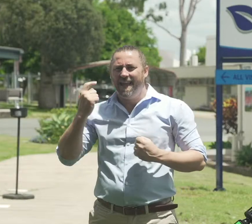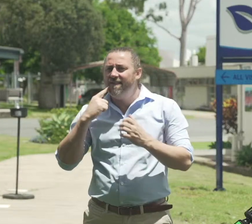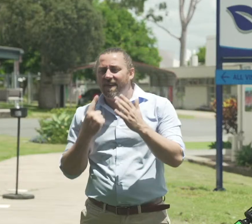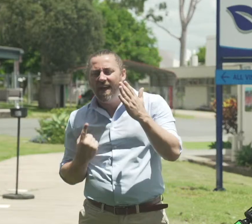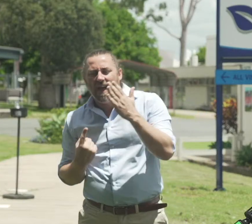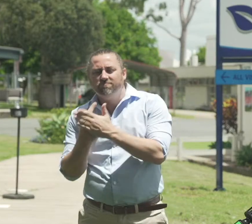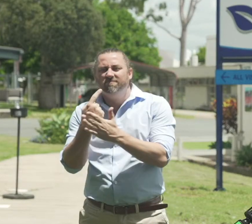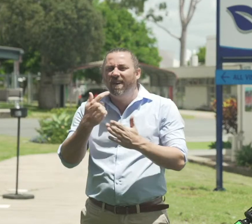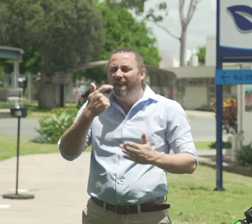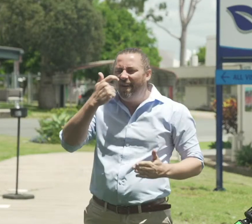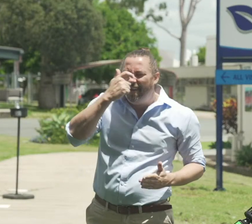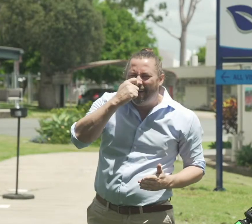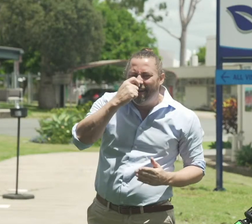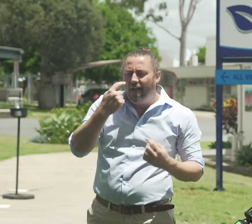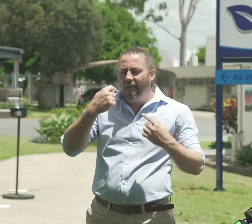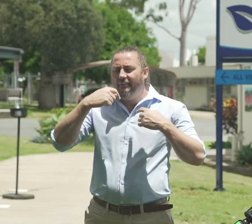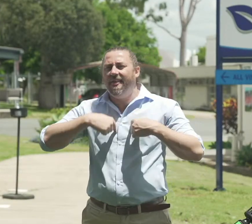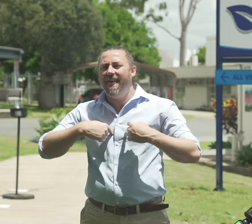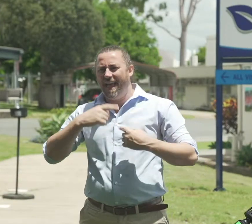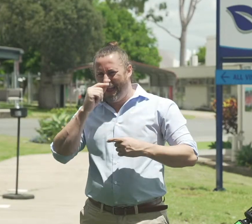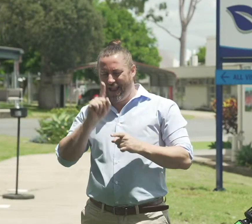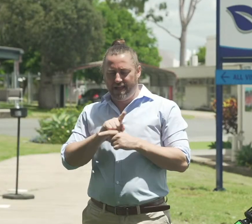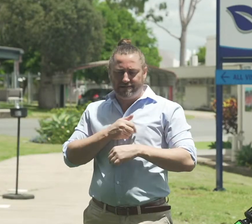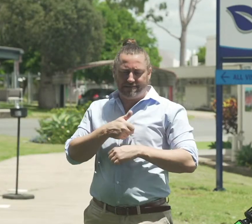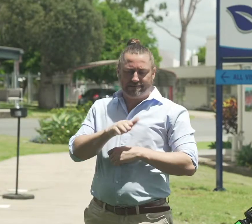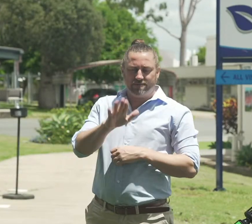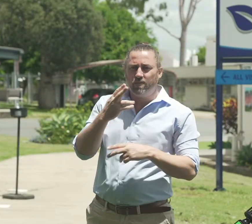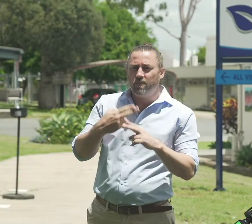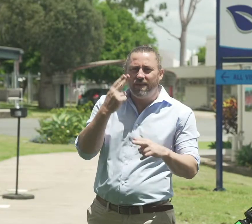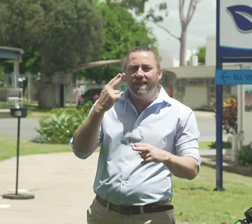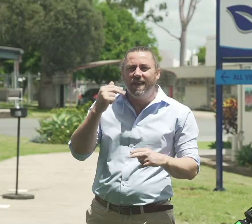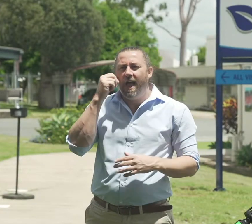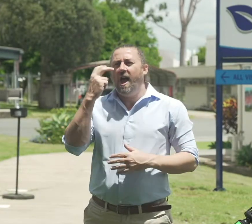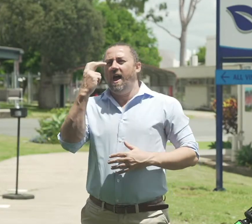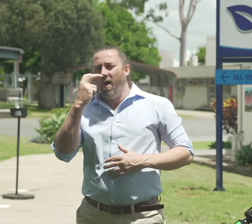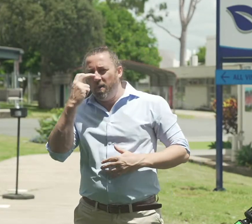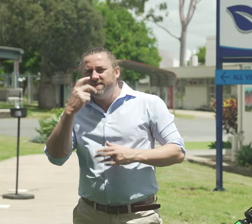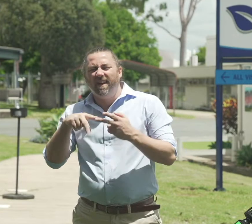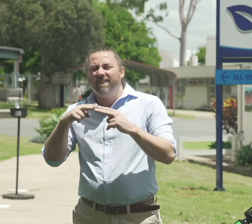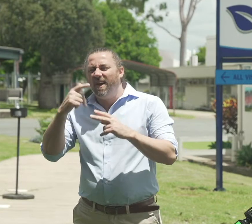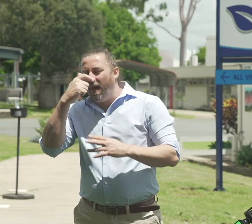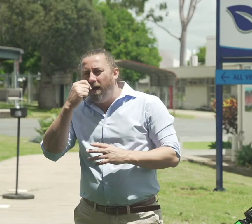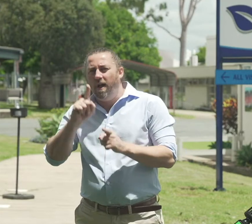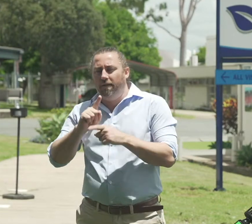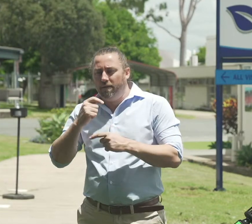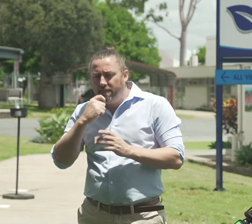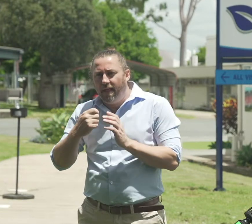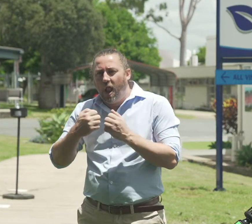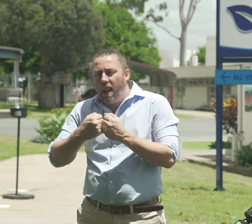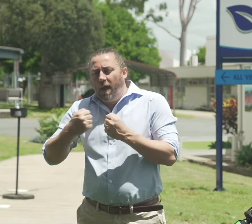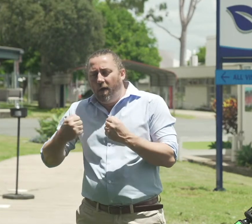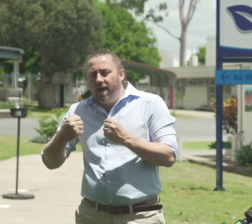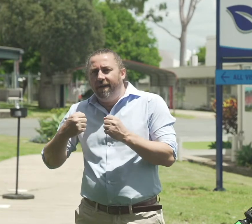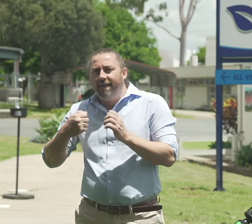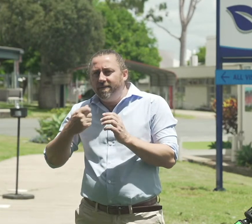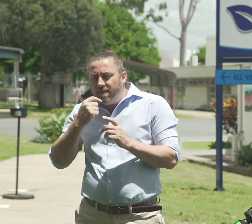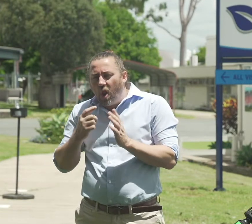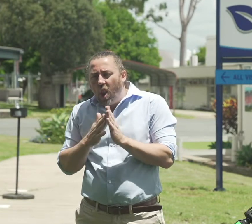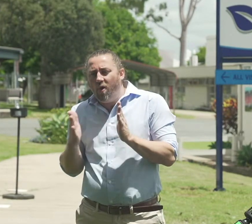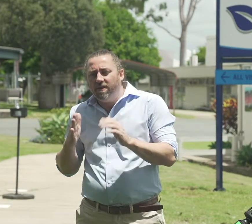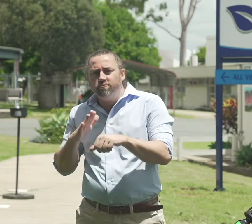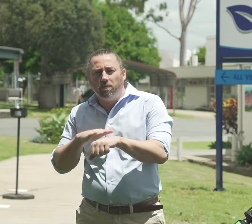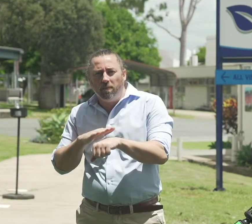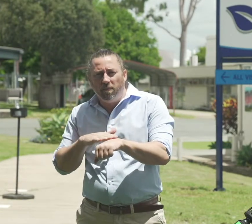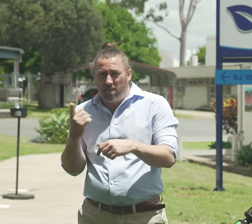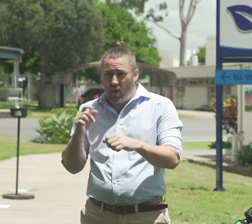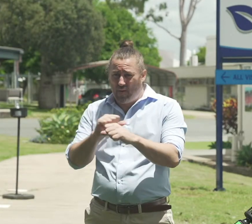to new viruses in a different way, and we know that the older people are particularly susceptible to the effects of this